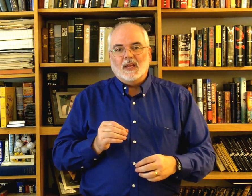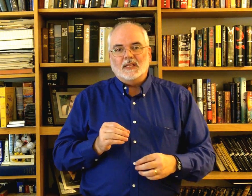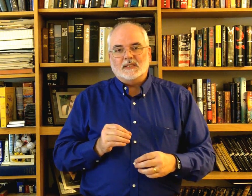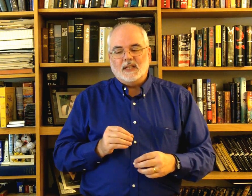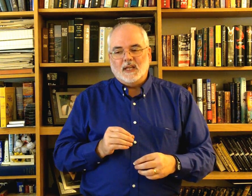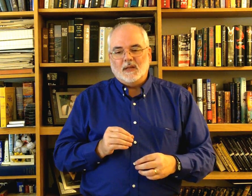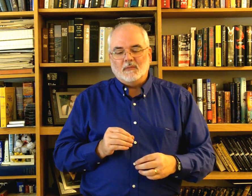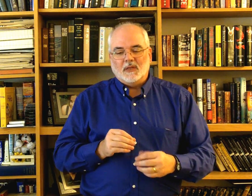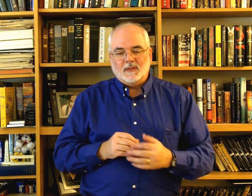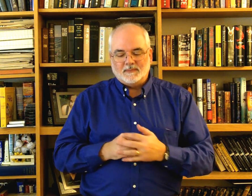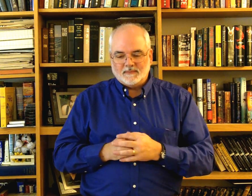esteem.